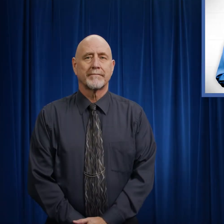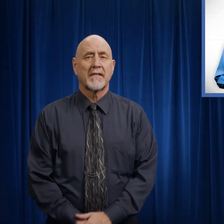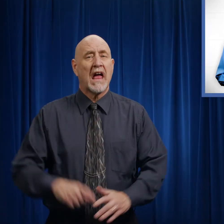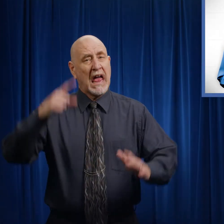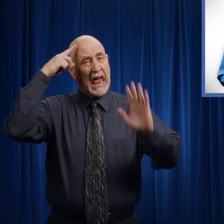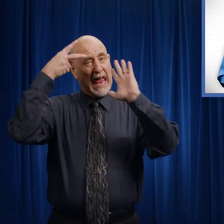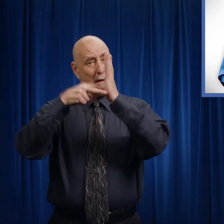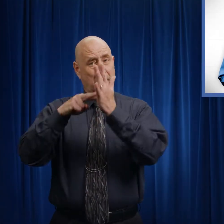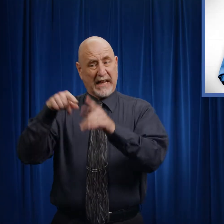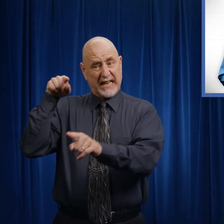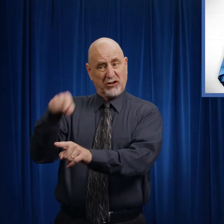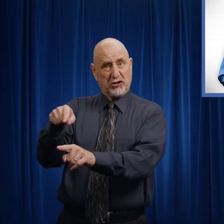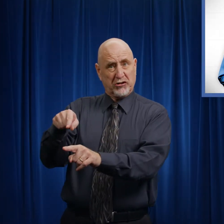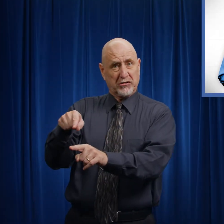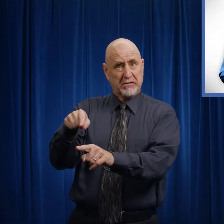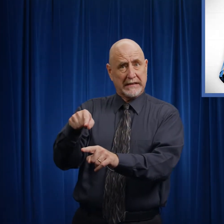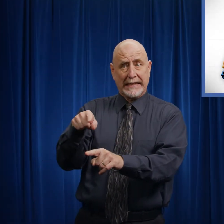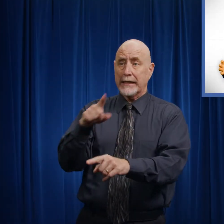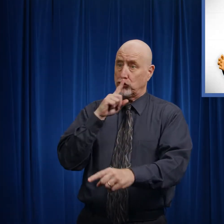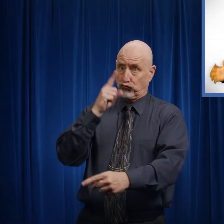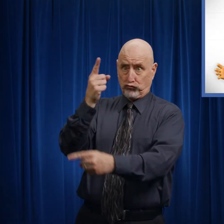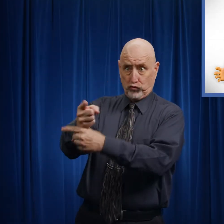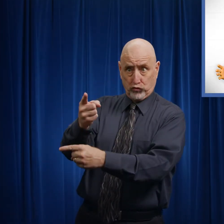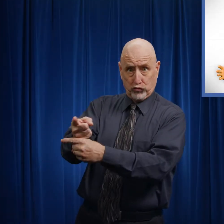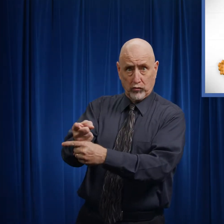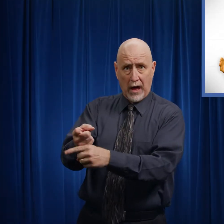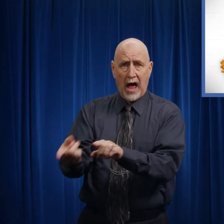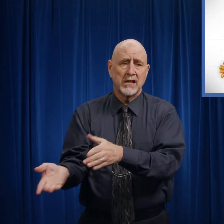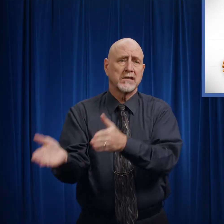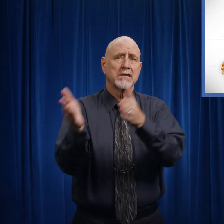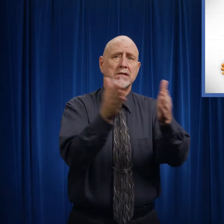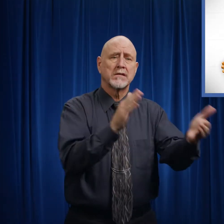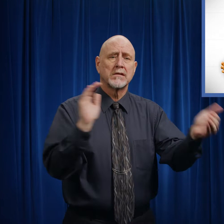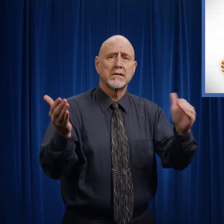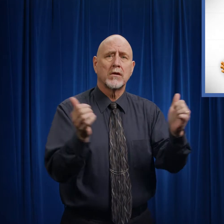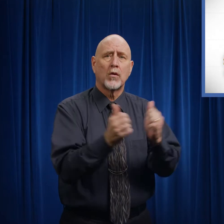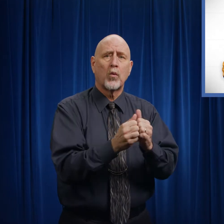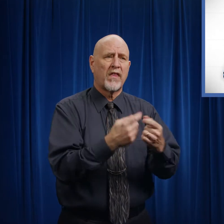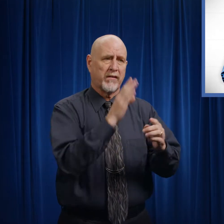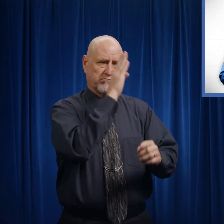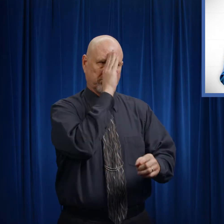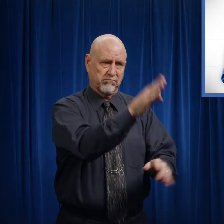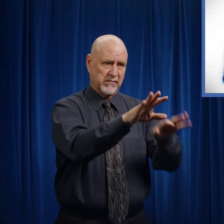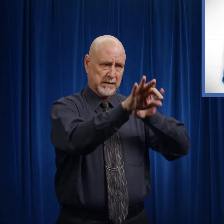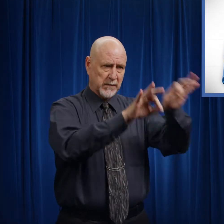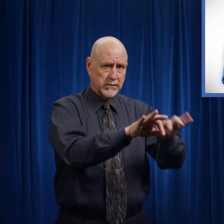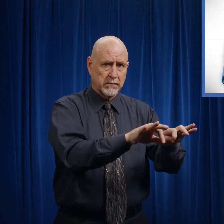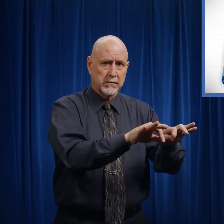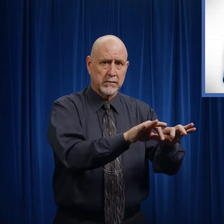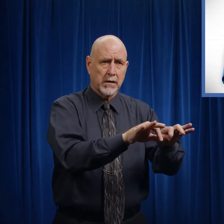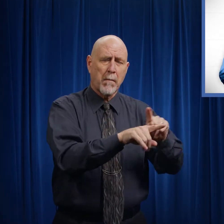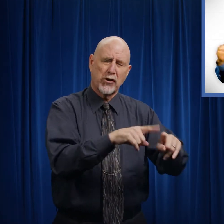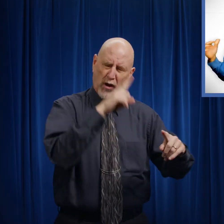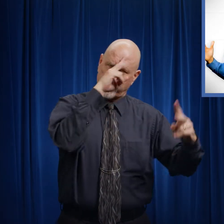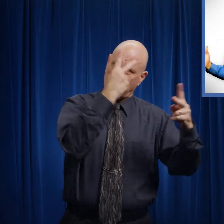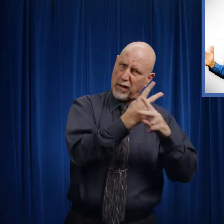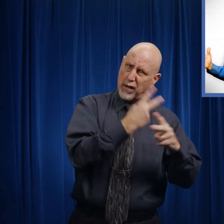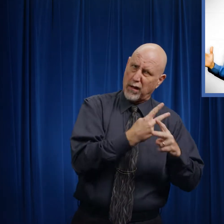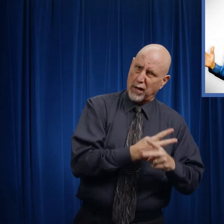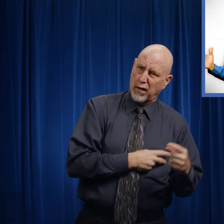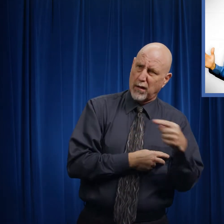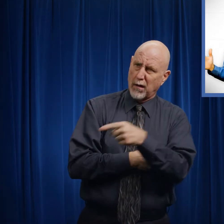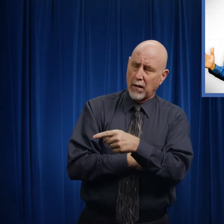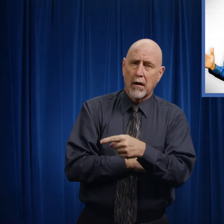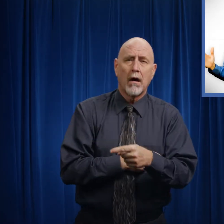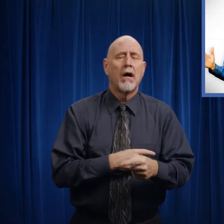An implication is something that is just as true as something that is stated explicitly, but you have to